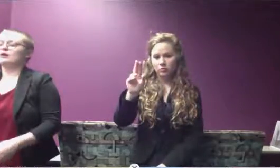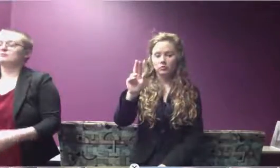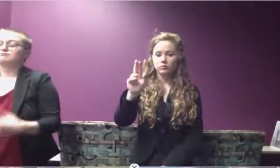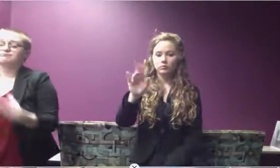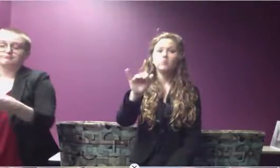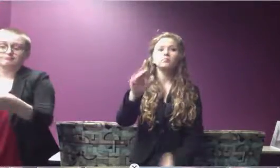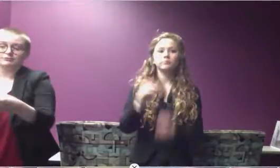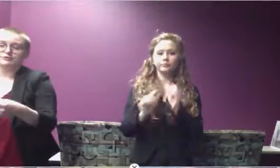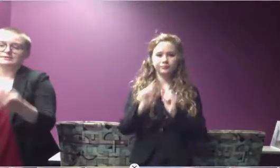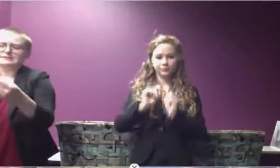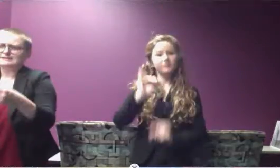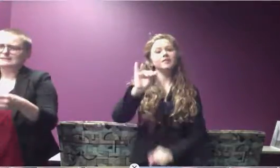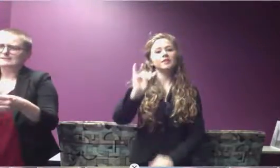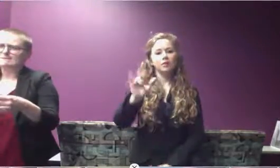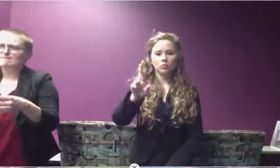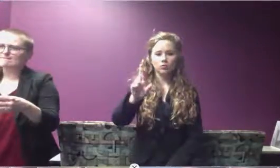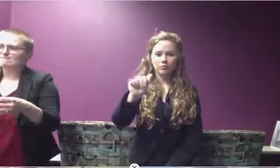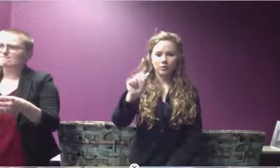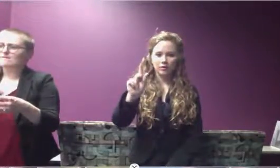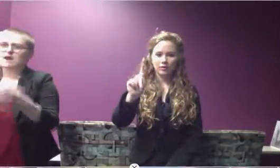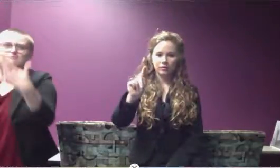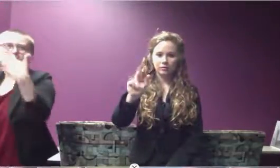And you also have irrational numbers.